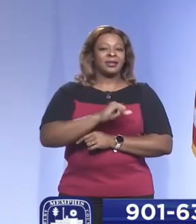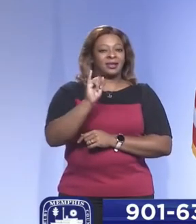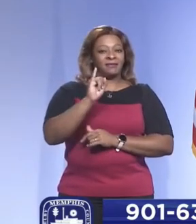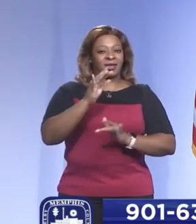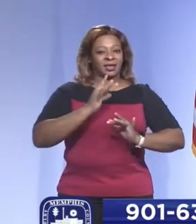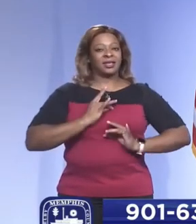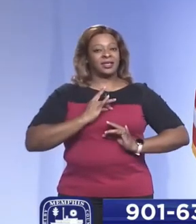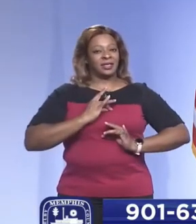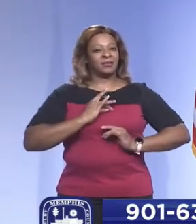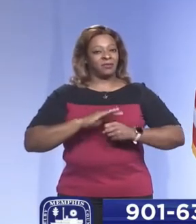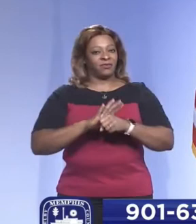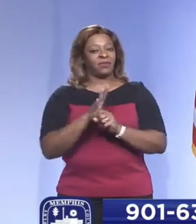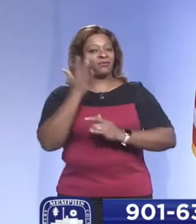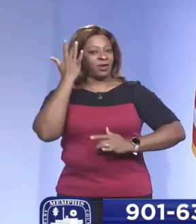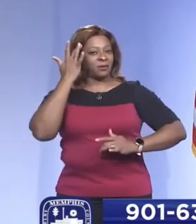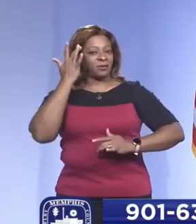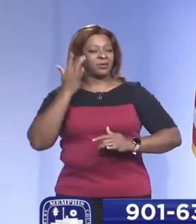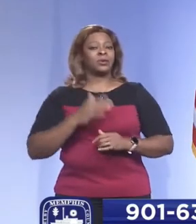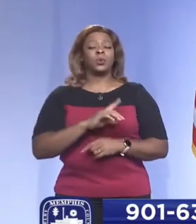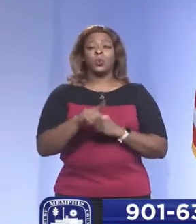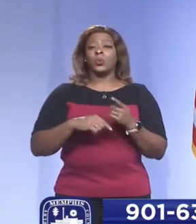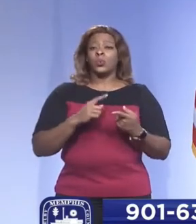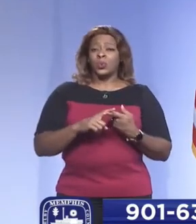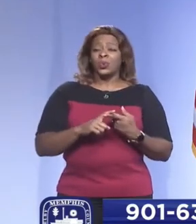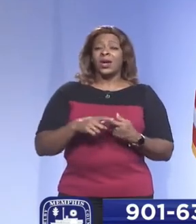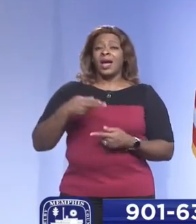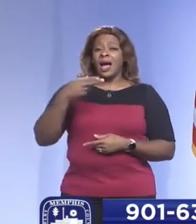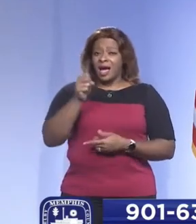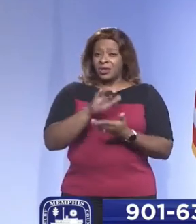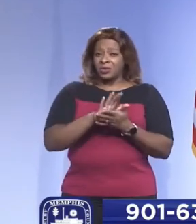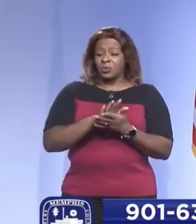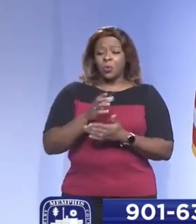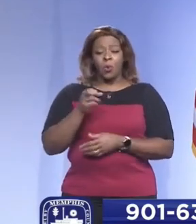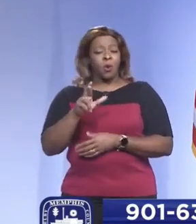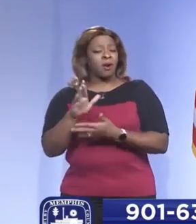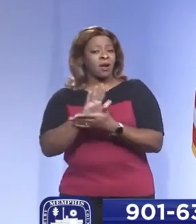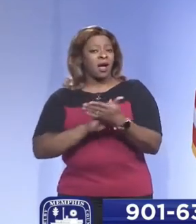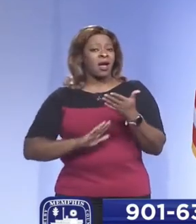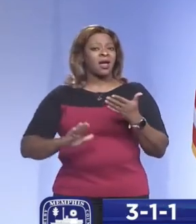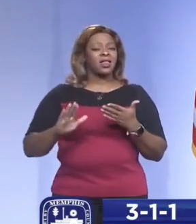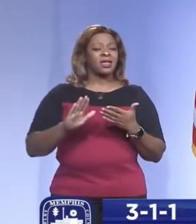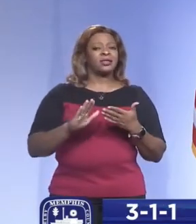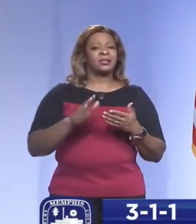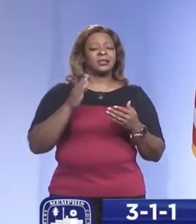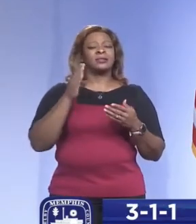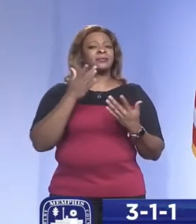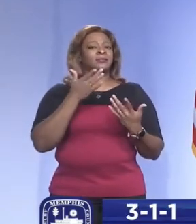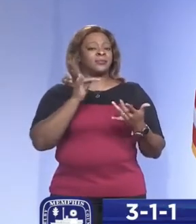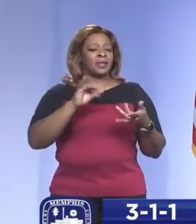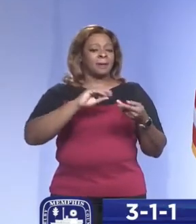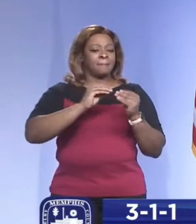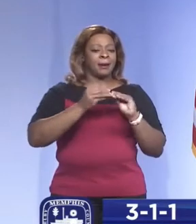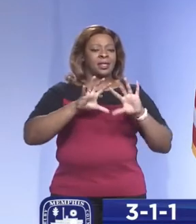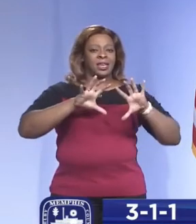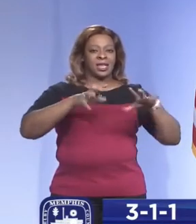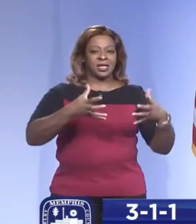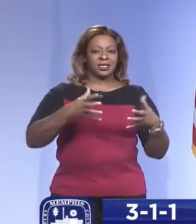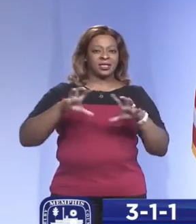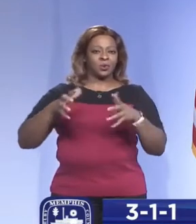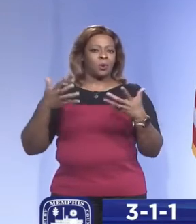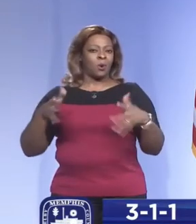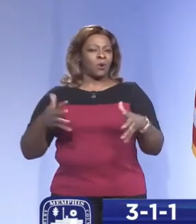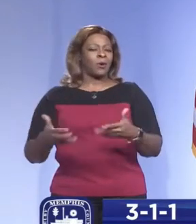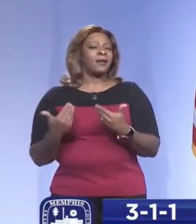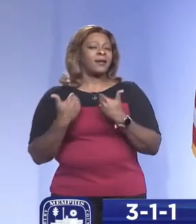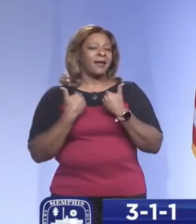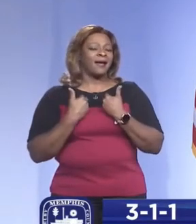infected. When it comes to high school, even college, you're dealing with a population that already has